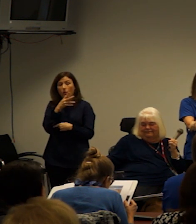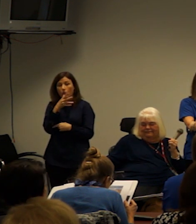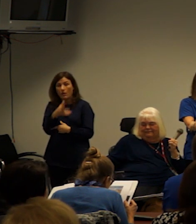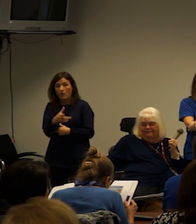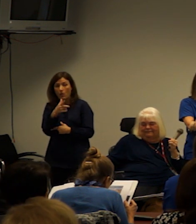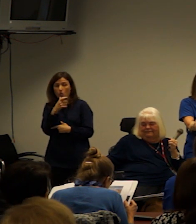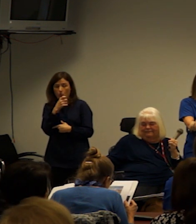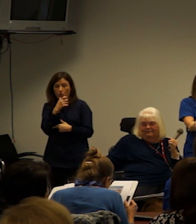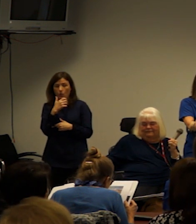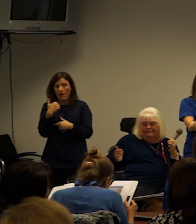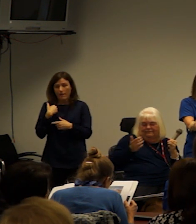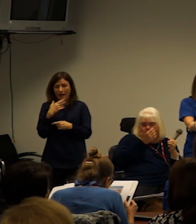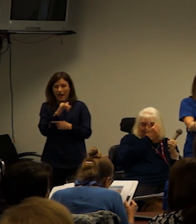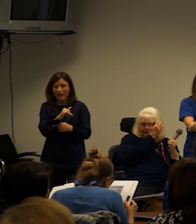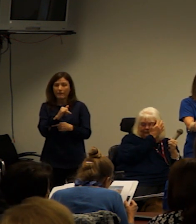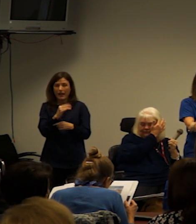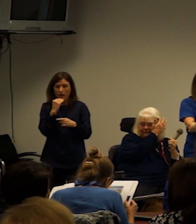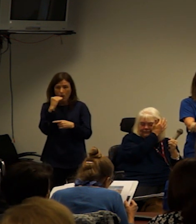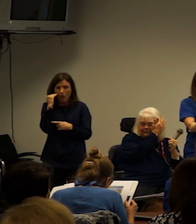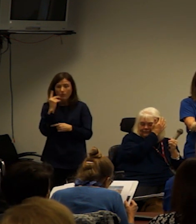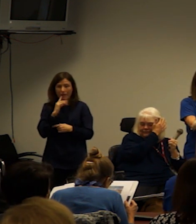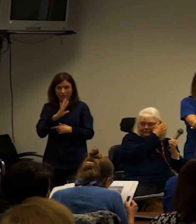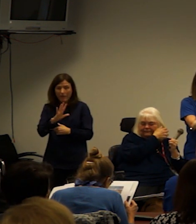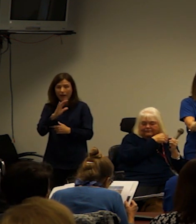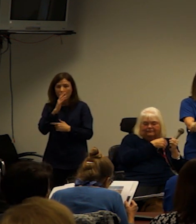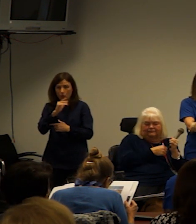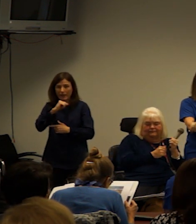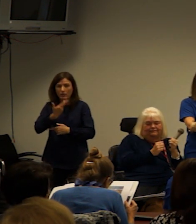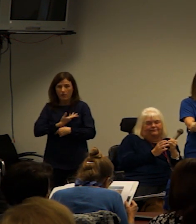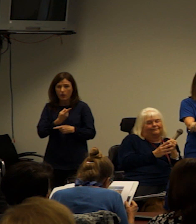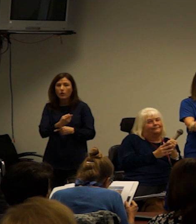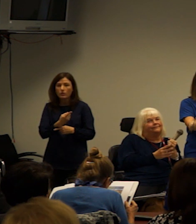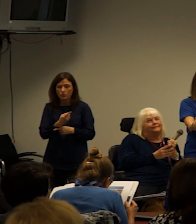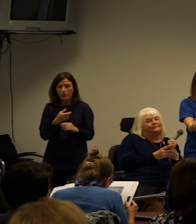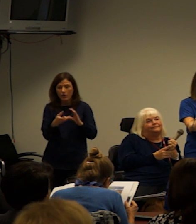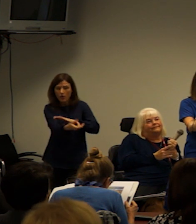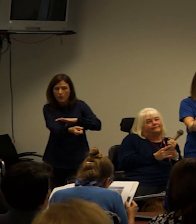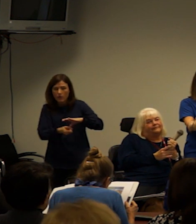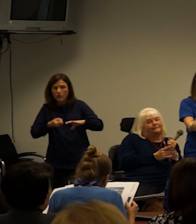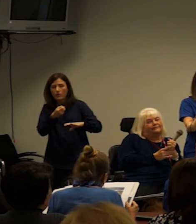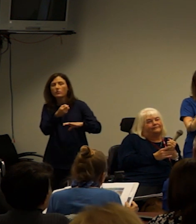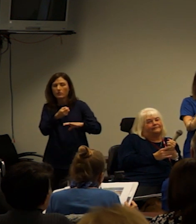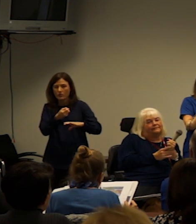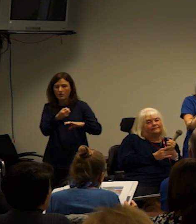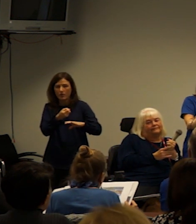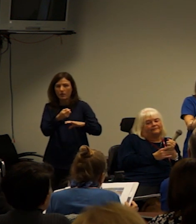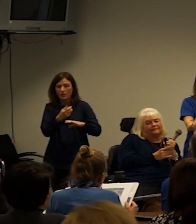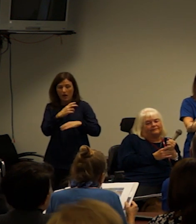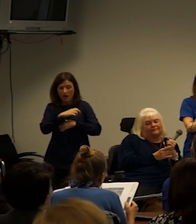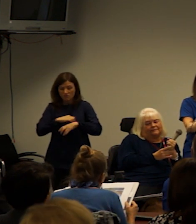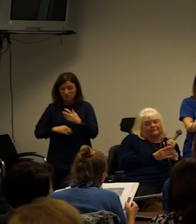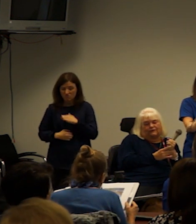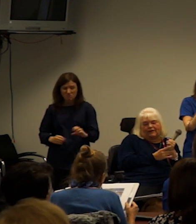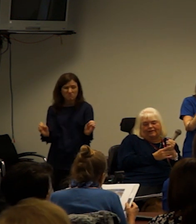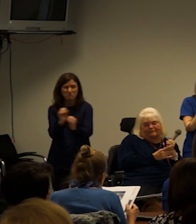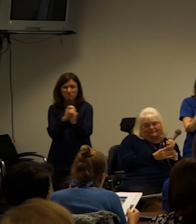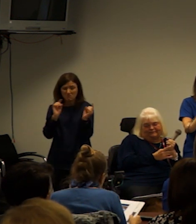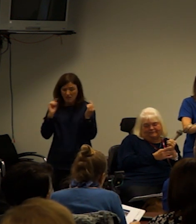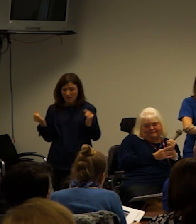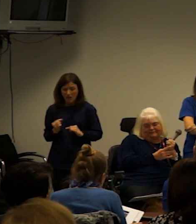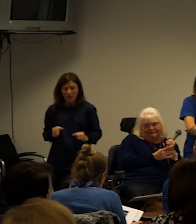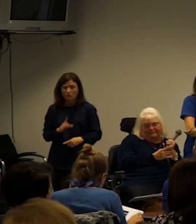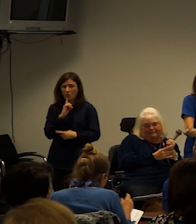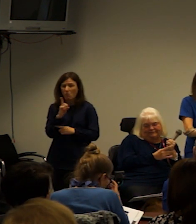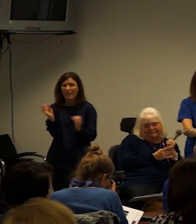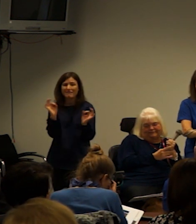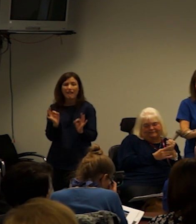owned the home and her 5-year-old grandchild were pulled out from under this rubble with nary a scratch on them.